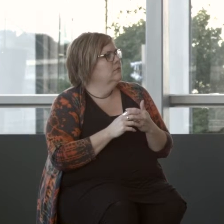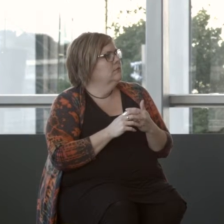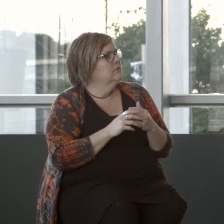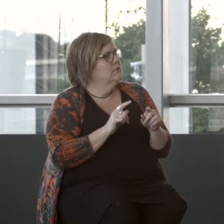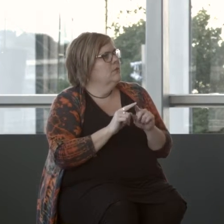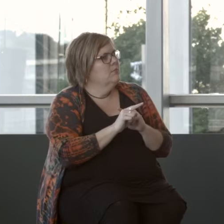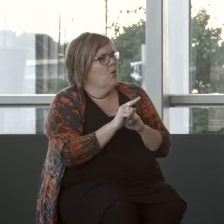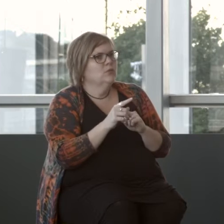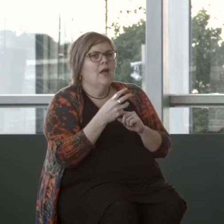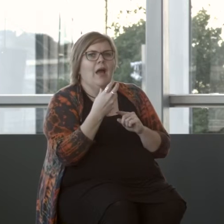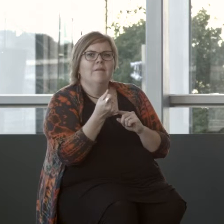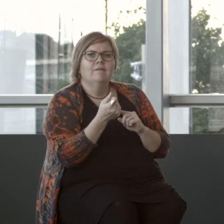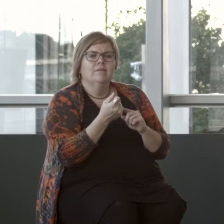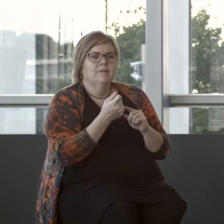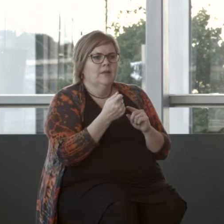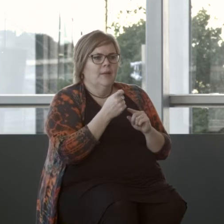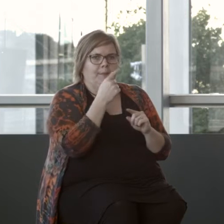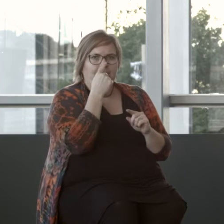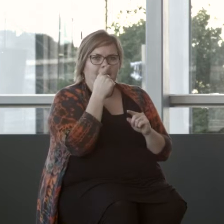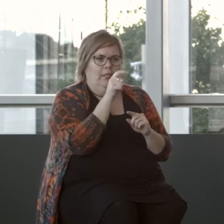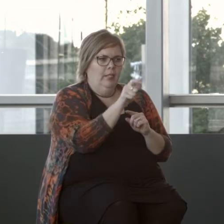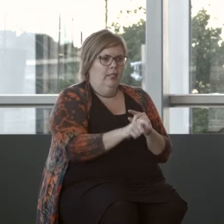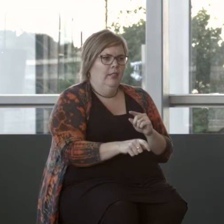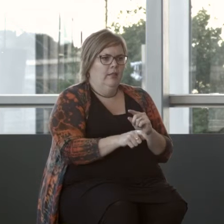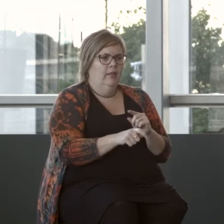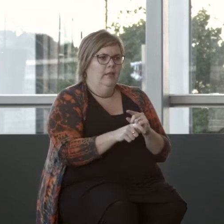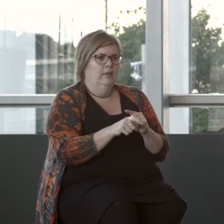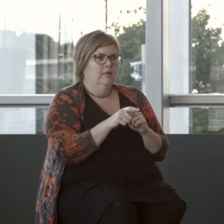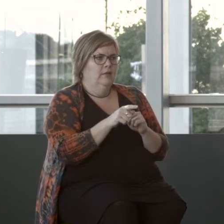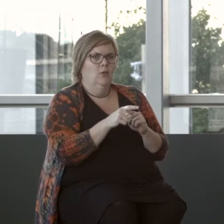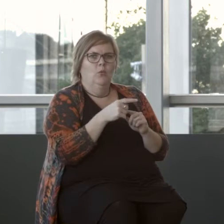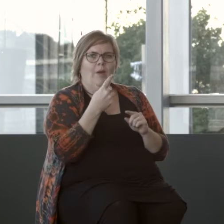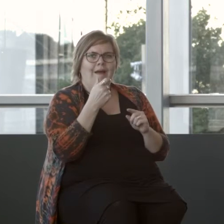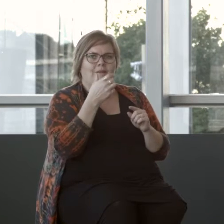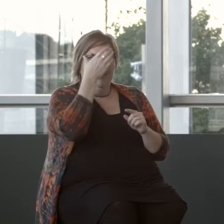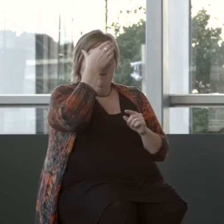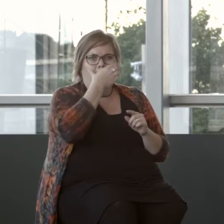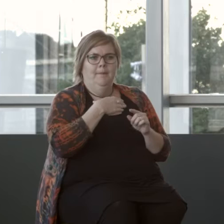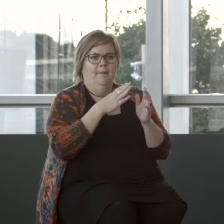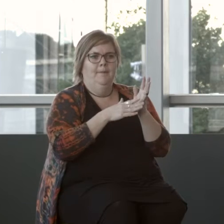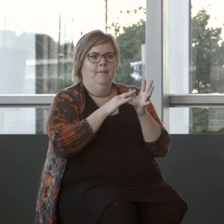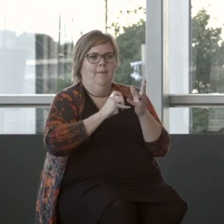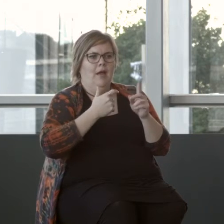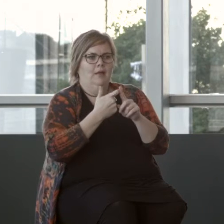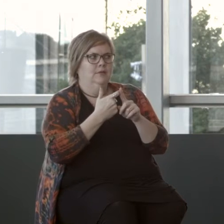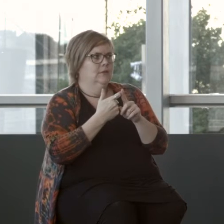present subjects, people, sitters, that wear masks. So the theme of the